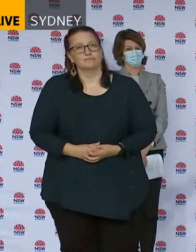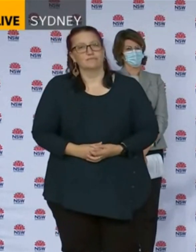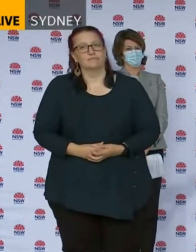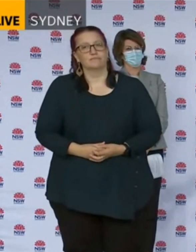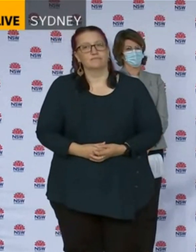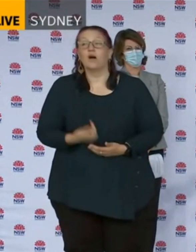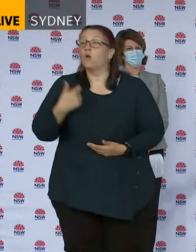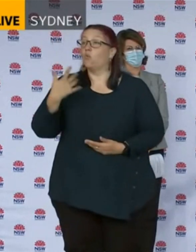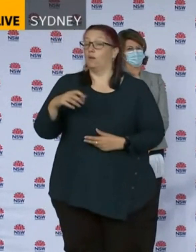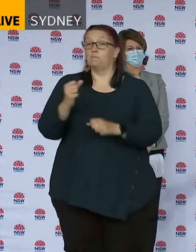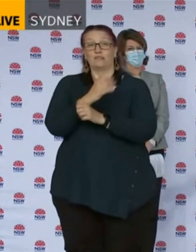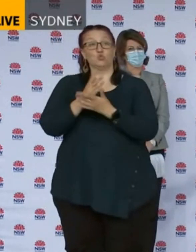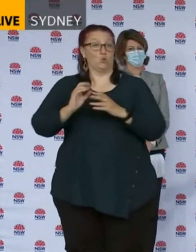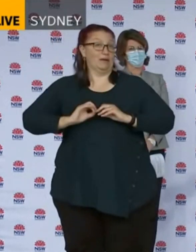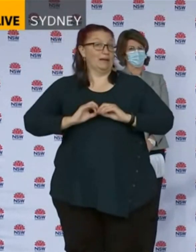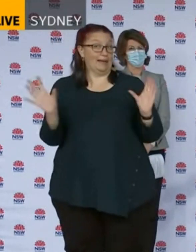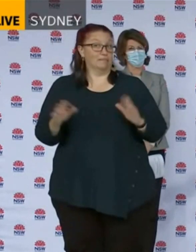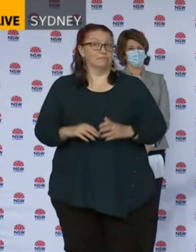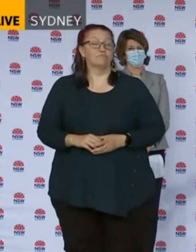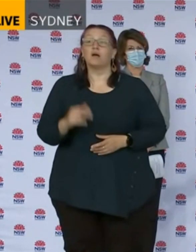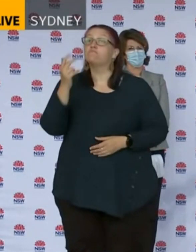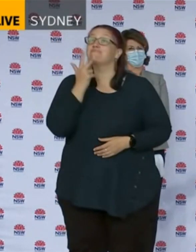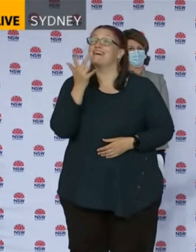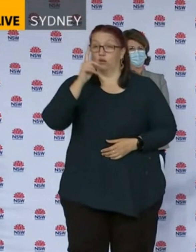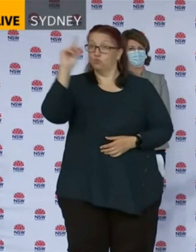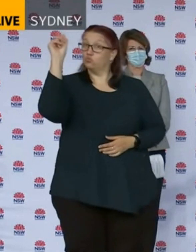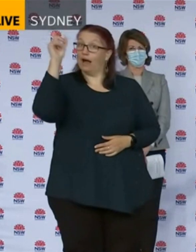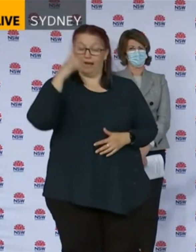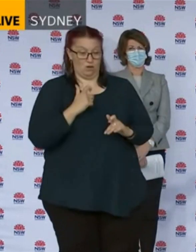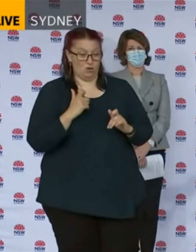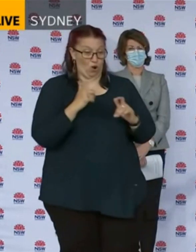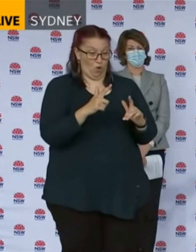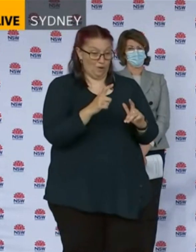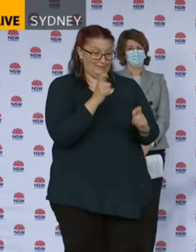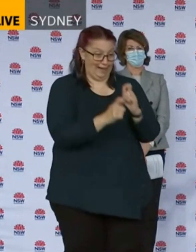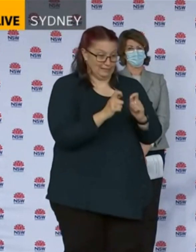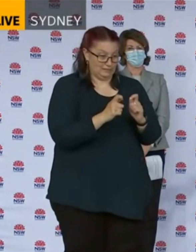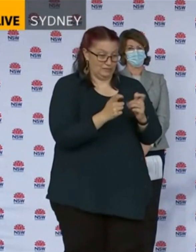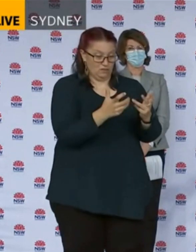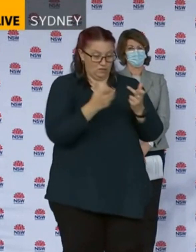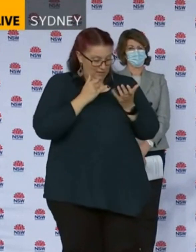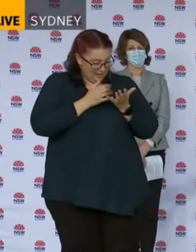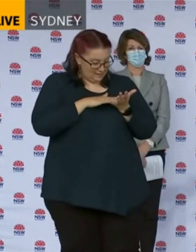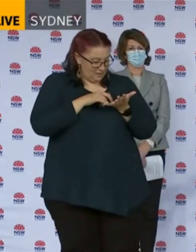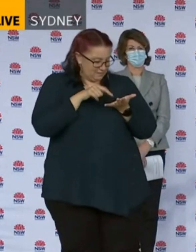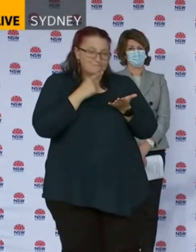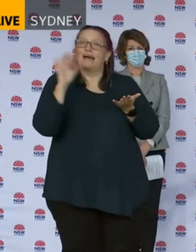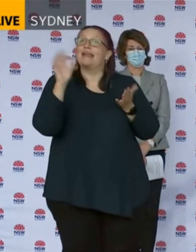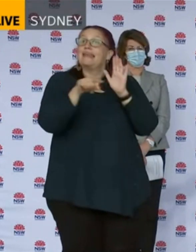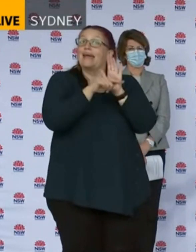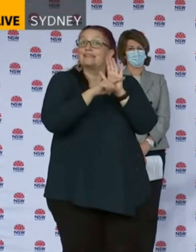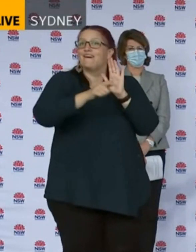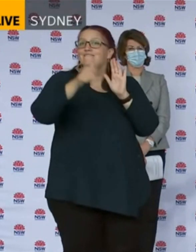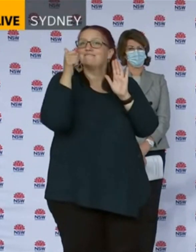had a negative test on one day, if you get symptoms subsequently, it is important that you retest. So that message, those tests